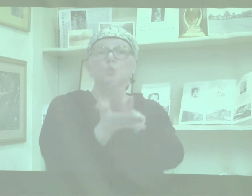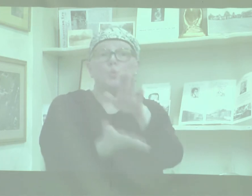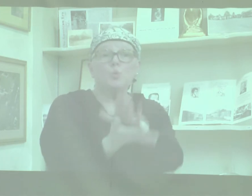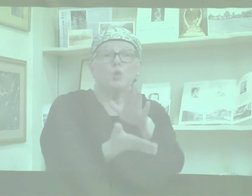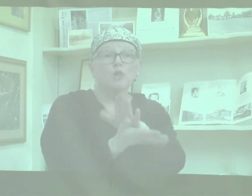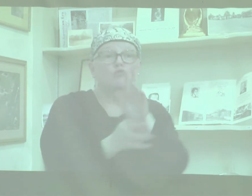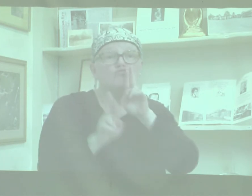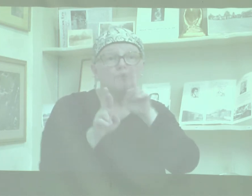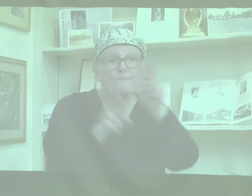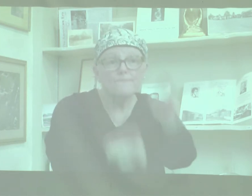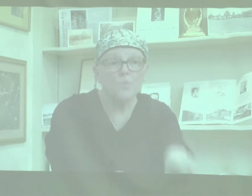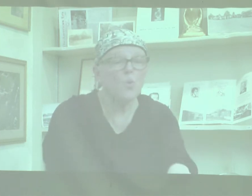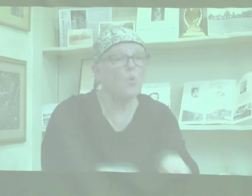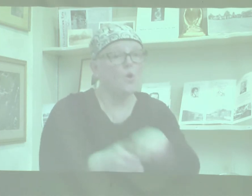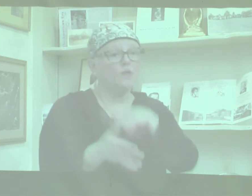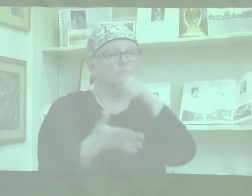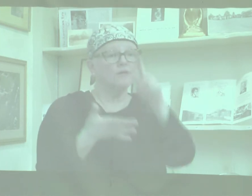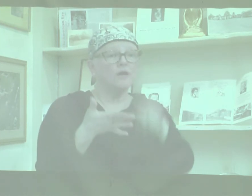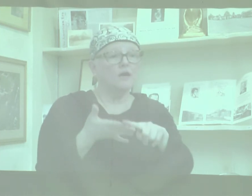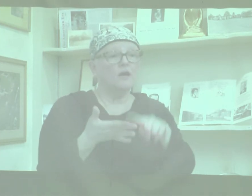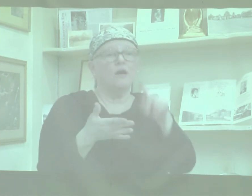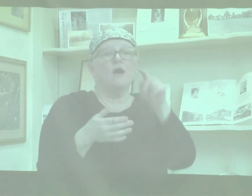1920, school reports,